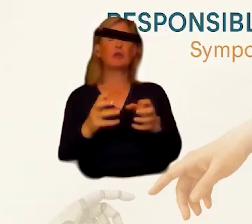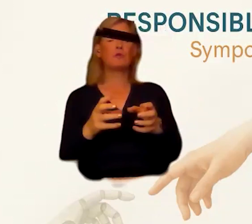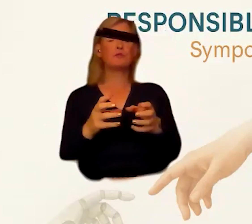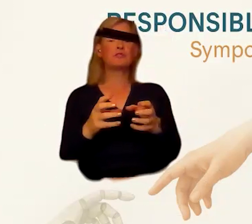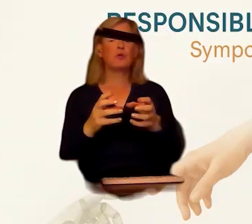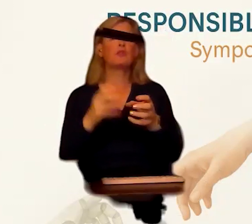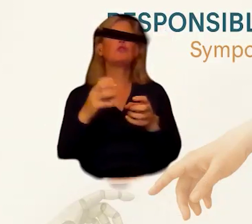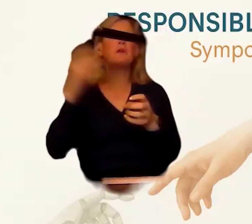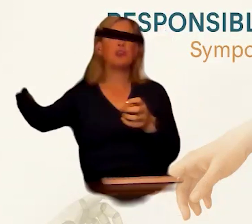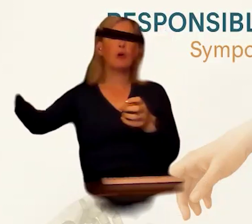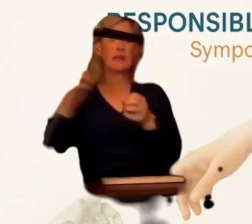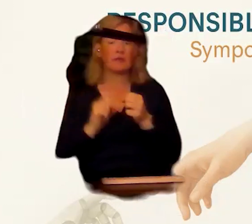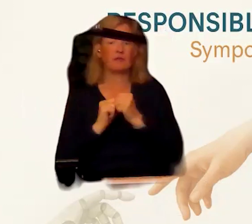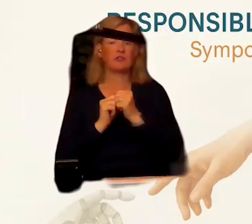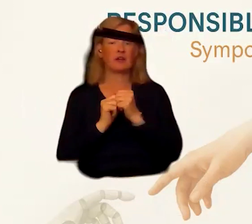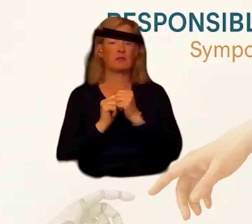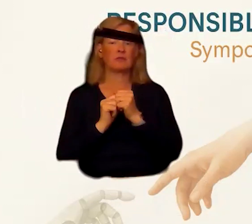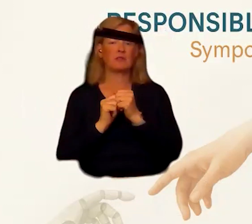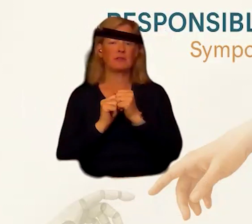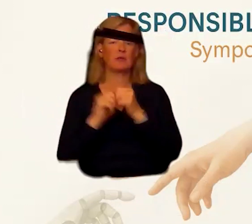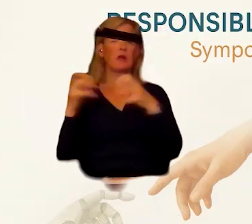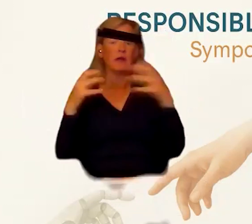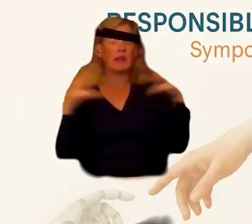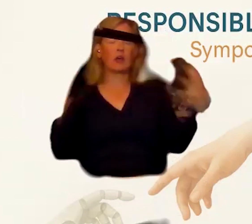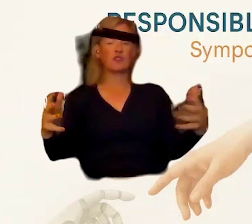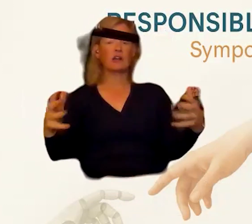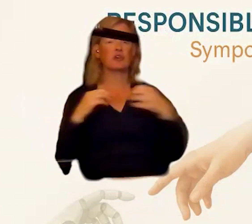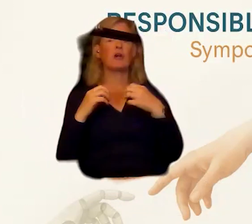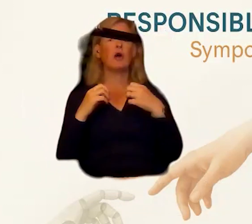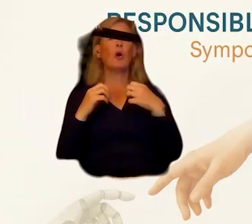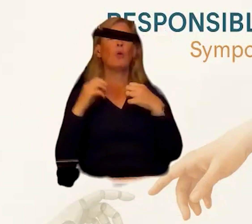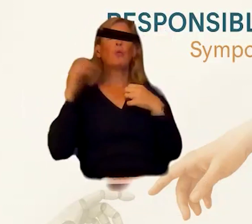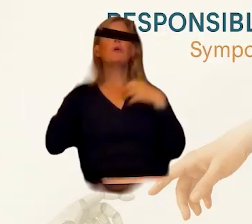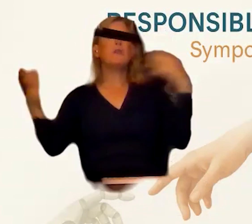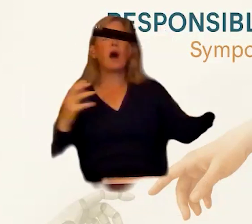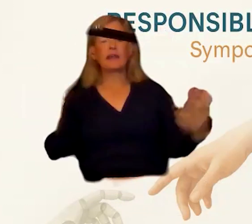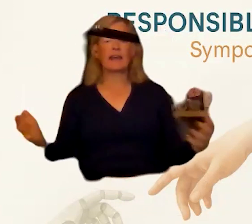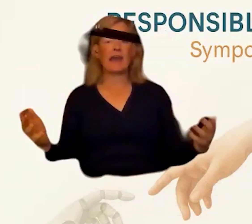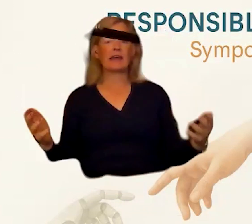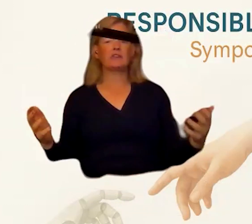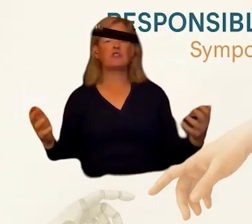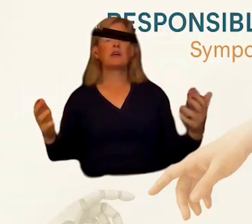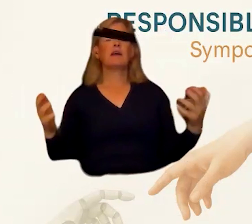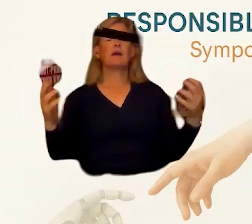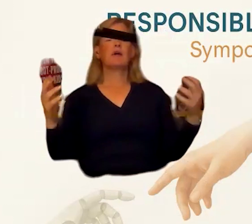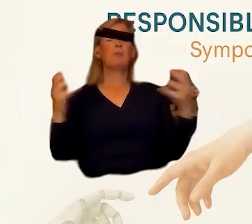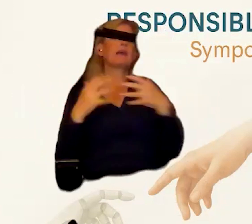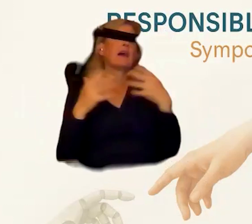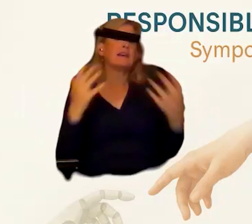so many groups with whom we don't have a fiduciary responsibility in our structure would not